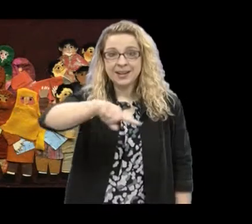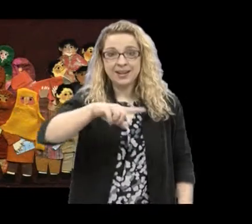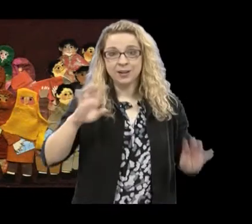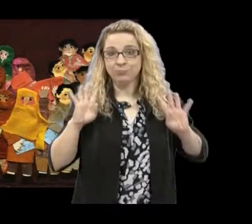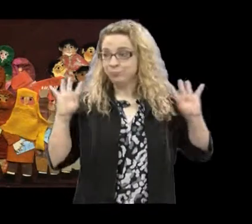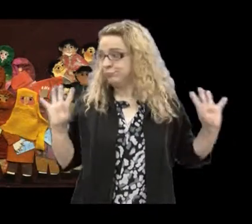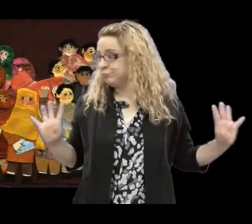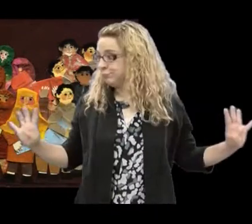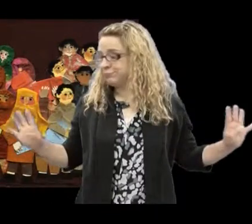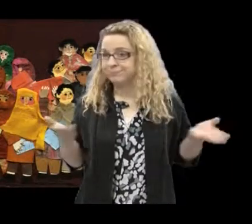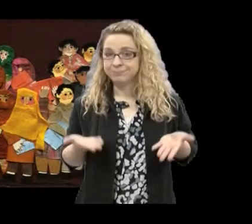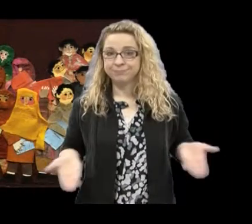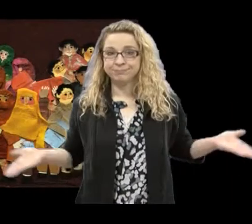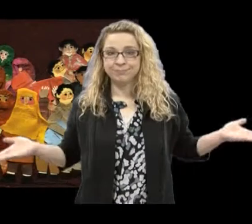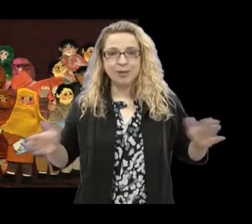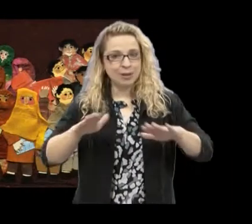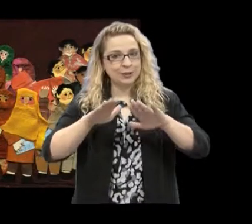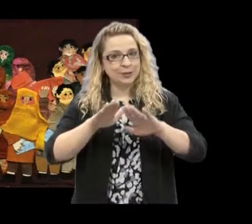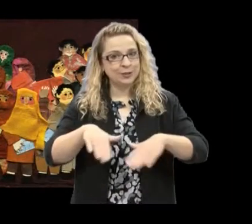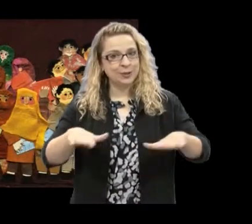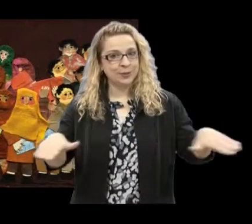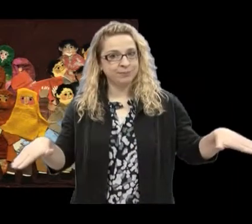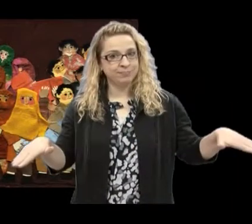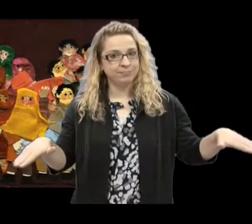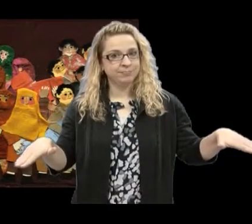We are the children of Corfey.